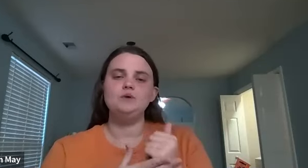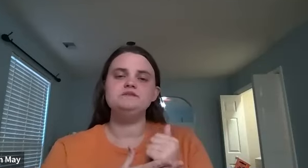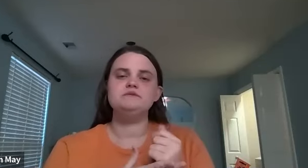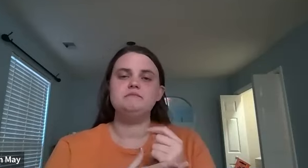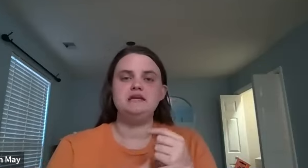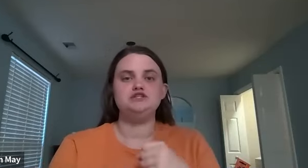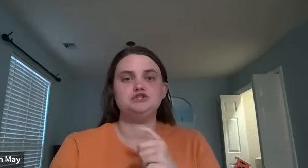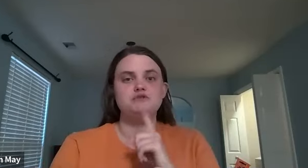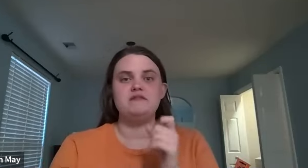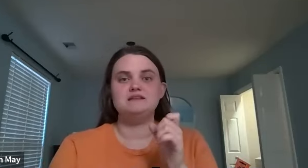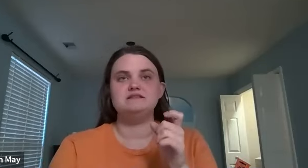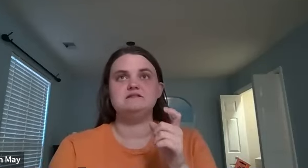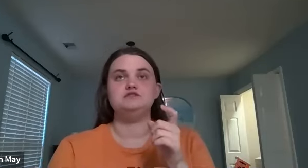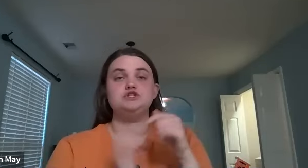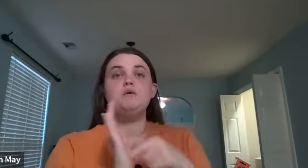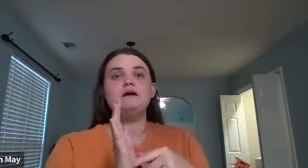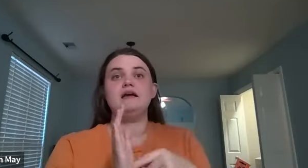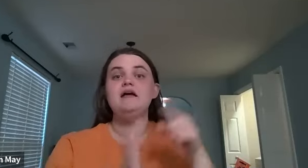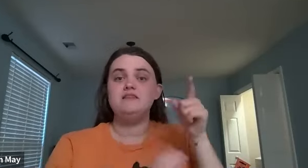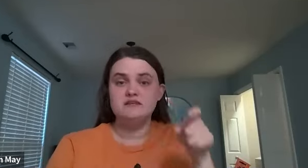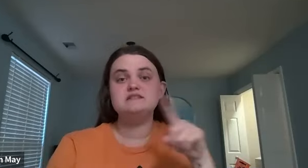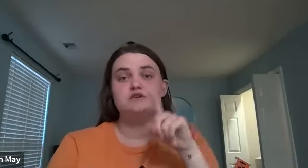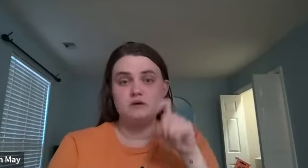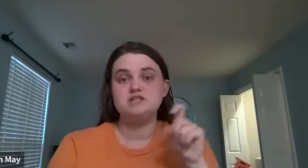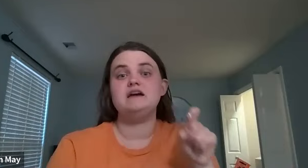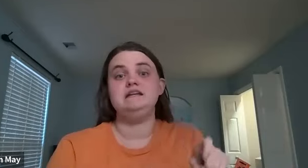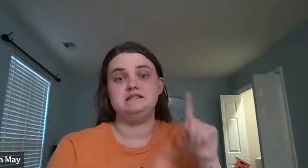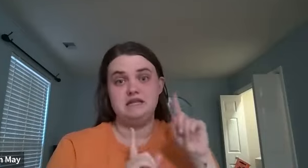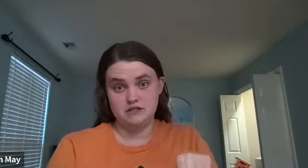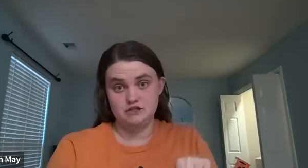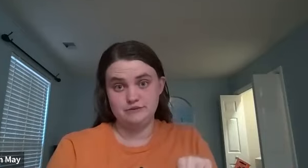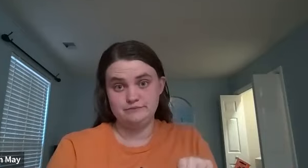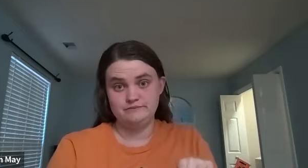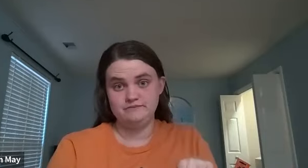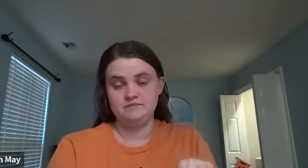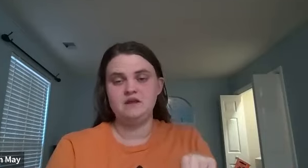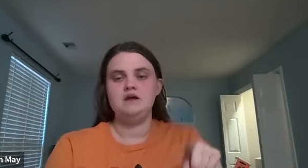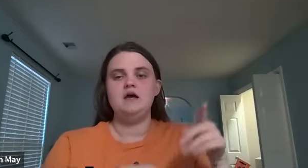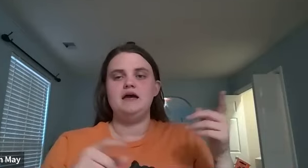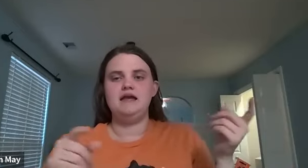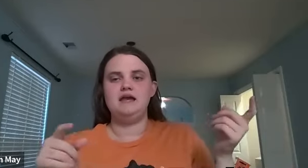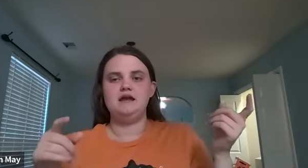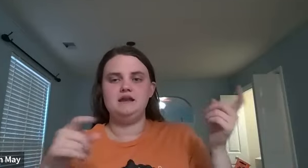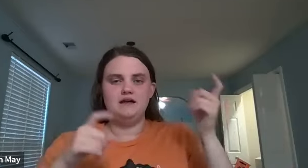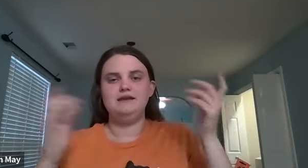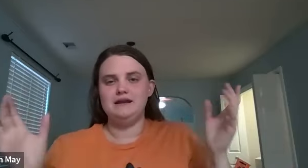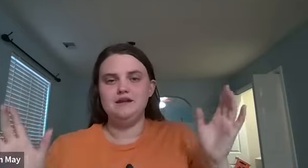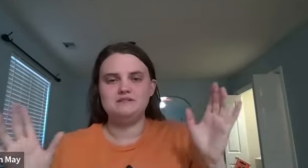helps with making sure that that's showing like, this is a question that needs an answer. And again, I know it's a